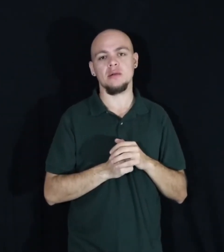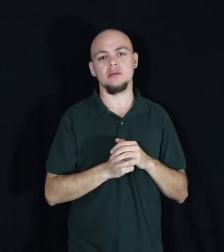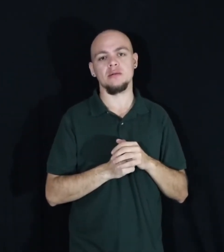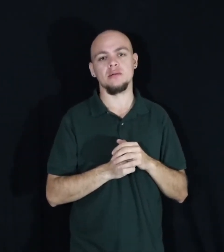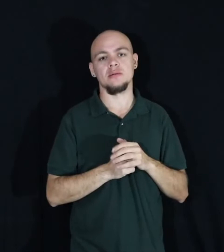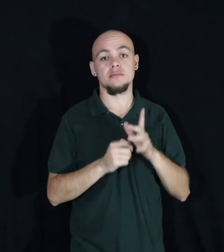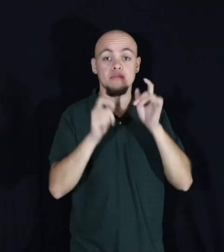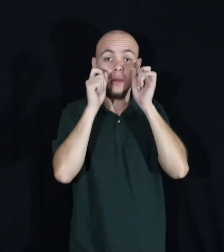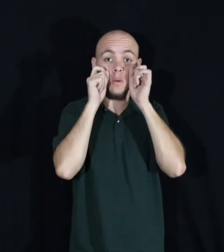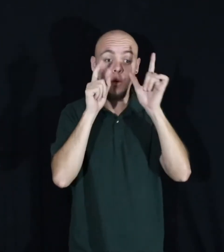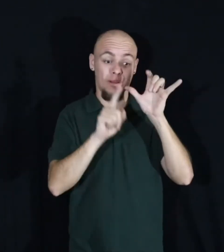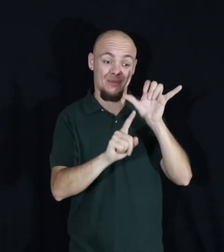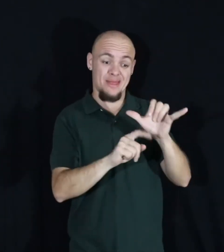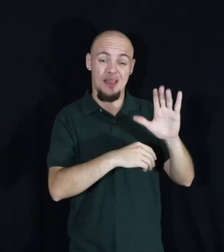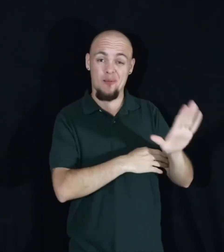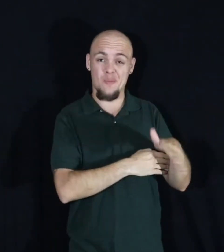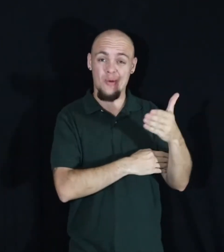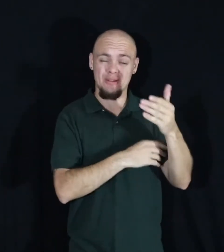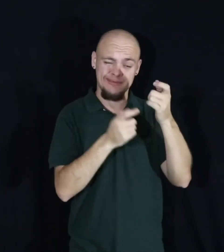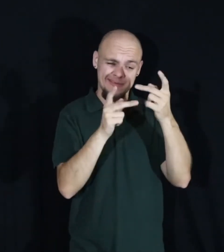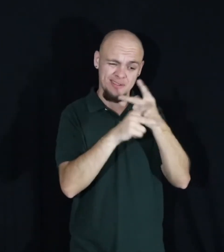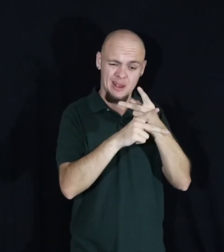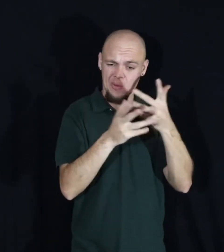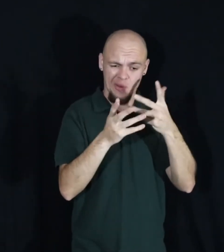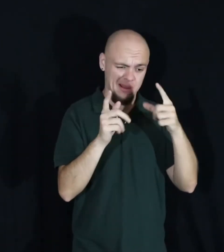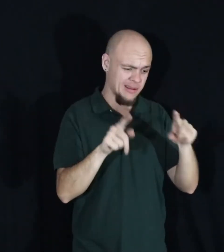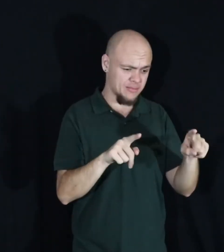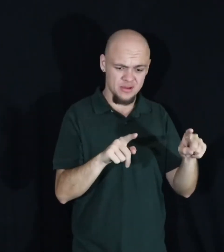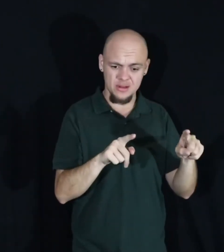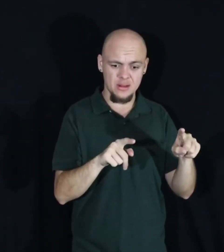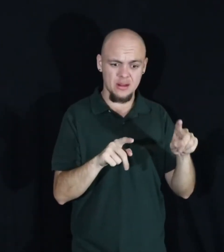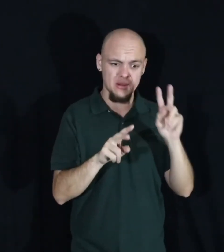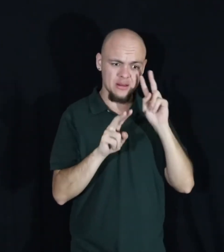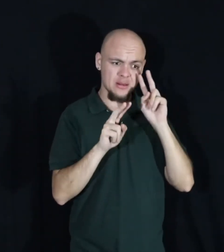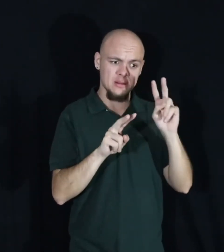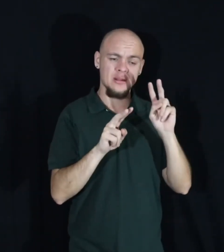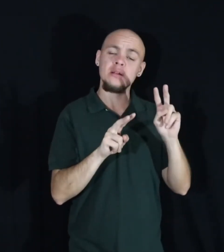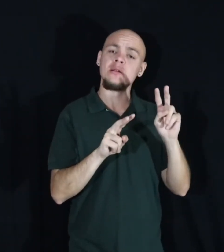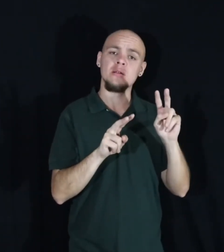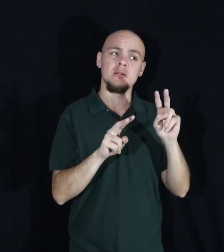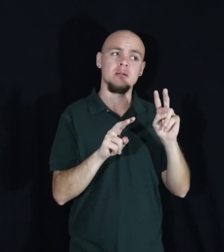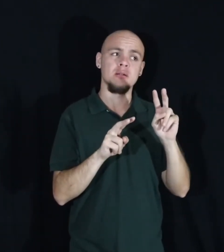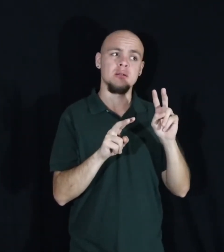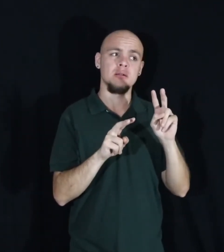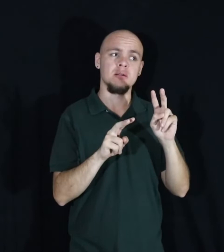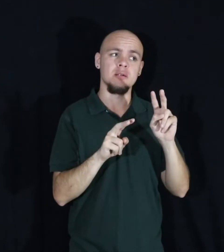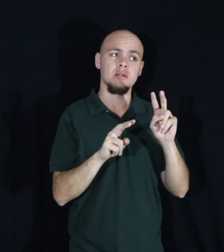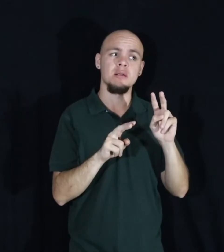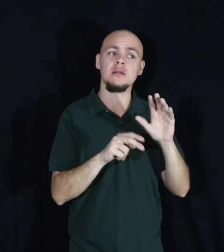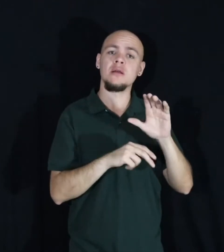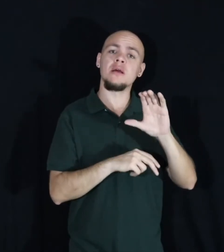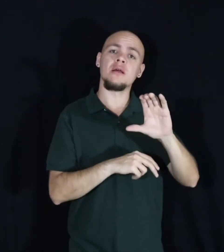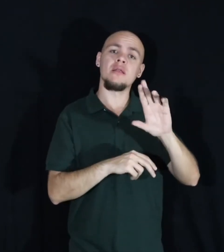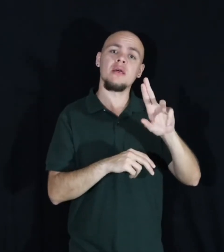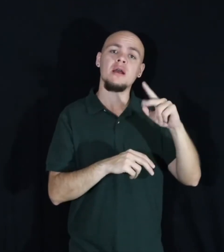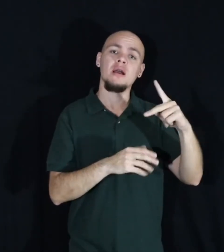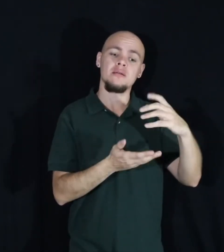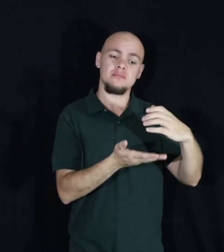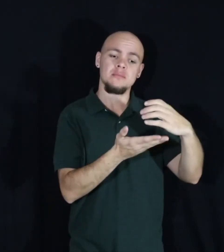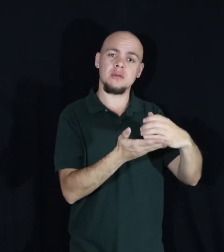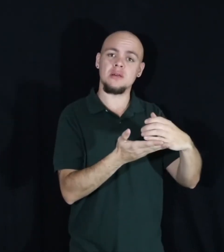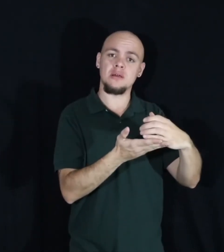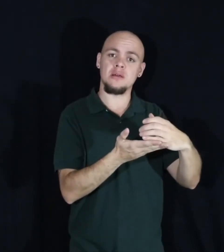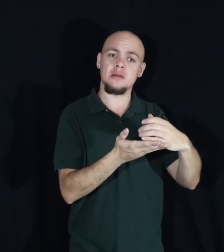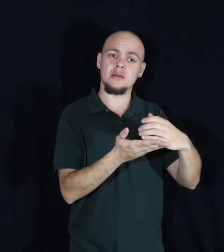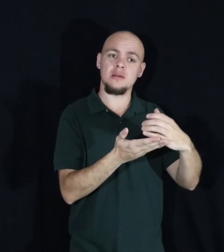As I woke up that morning, trying to figure out what happened, I was paying attention to the way the cup was neatly stacked on top of the